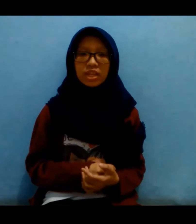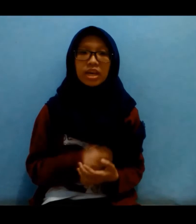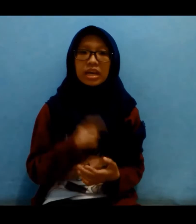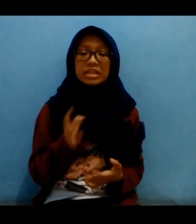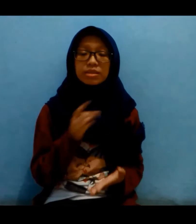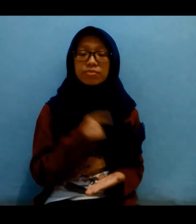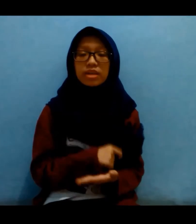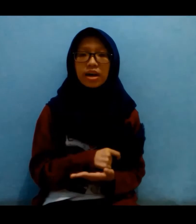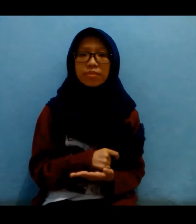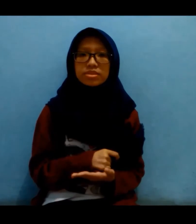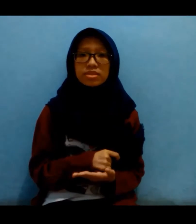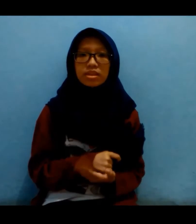And sometimes,